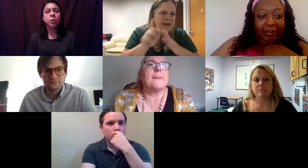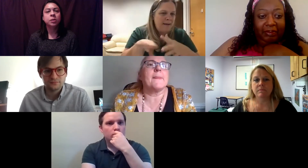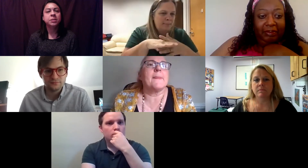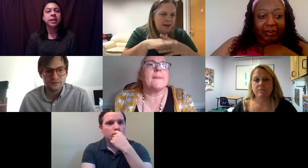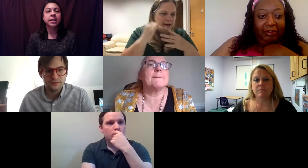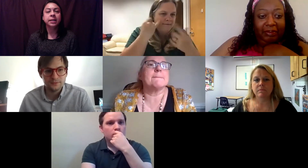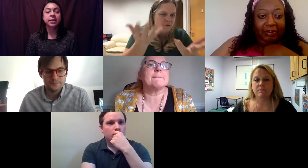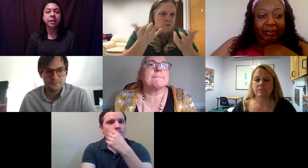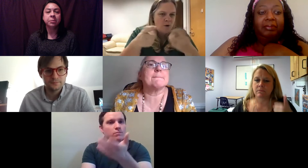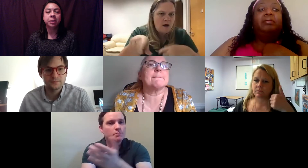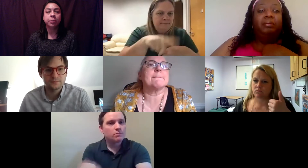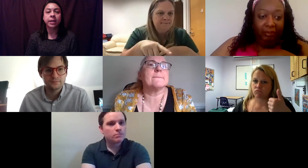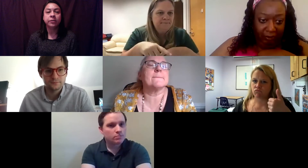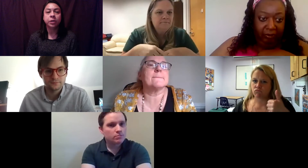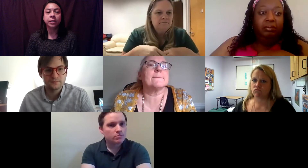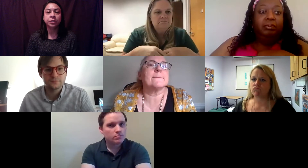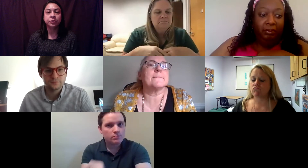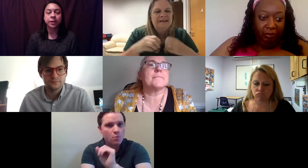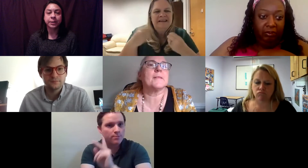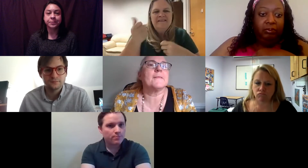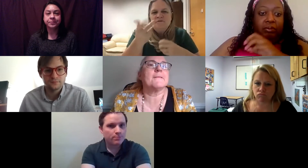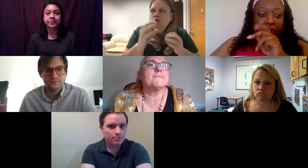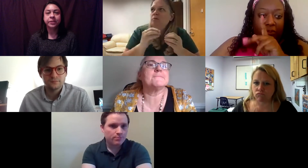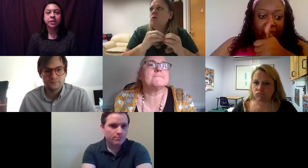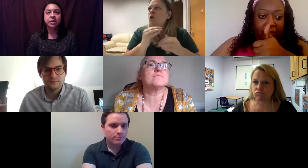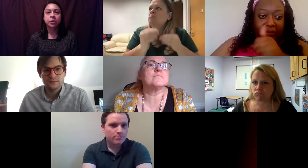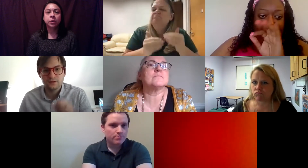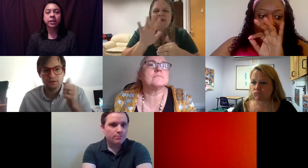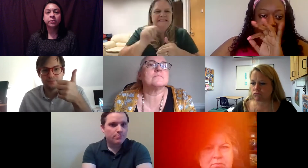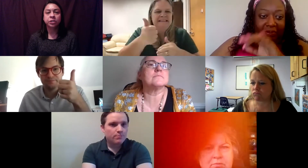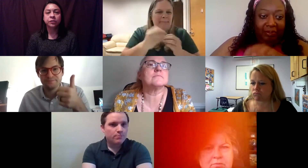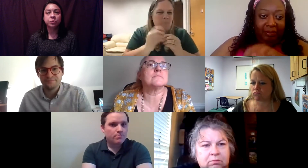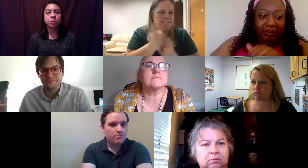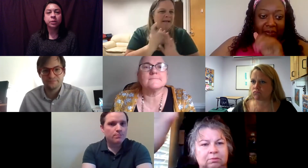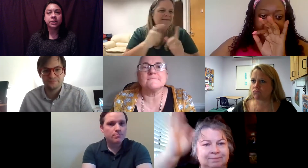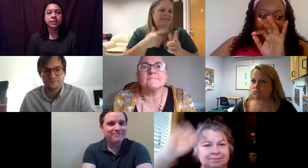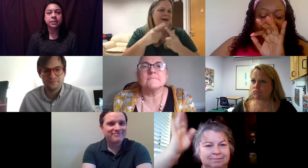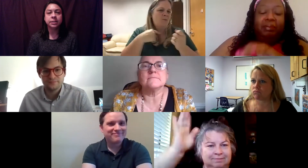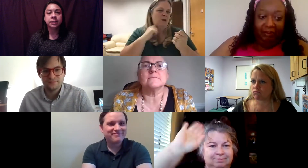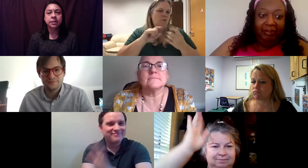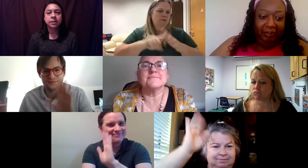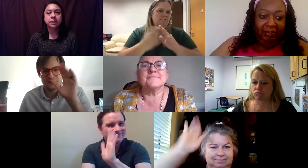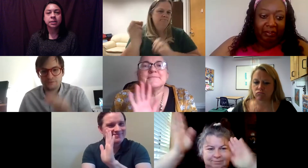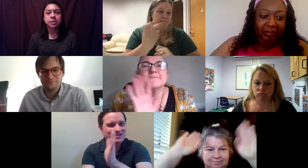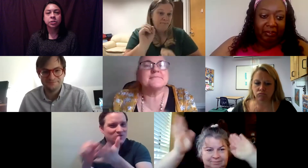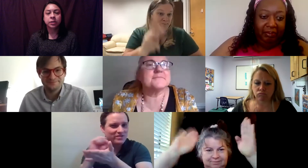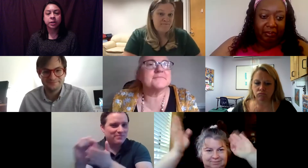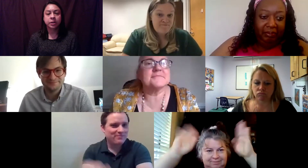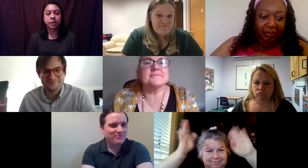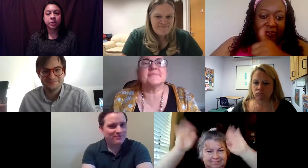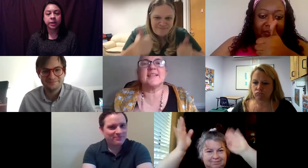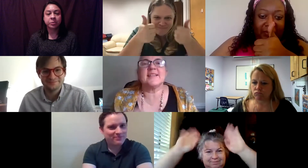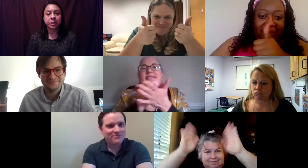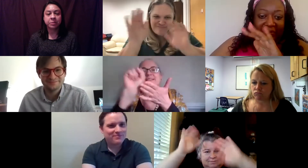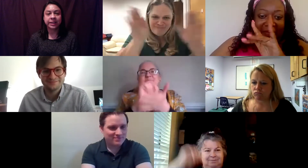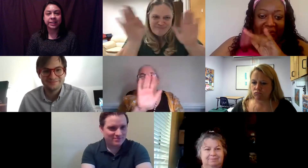You're welcome to take a 10-minute break if you'd like to for right now. We're going to give just a few more minutes so that then